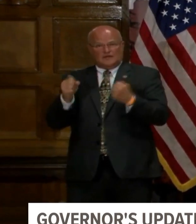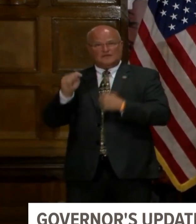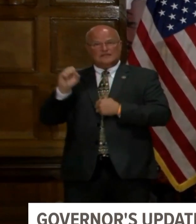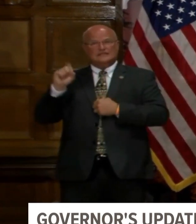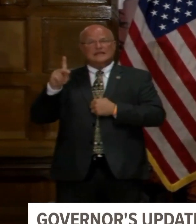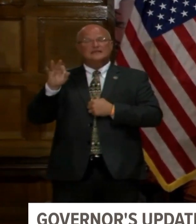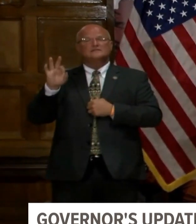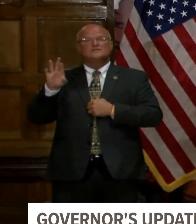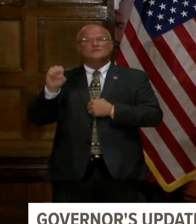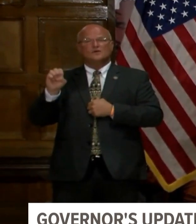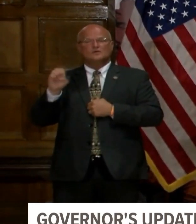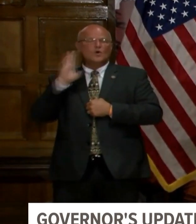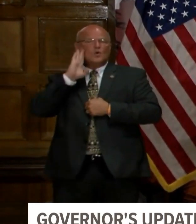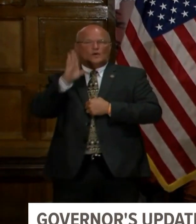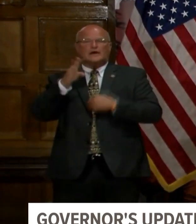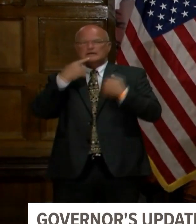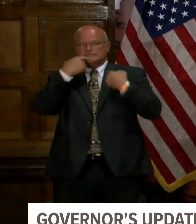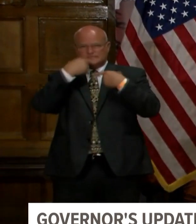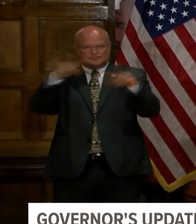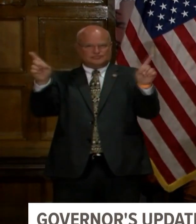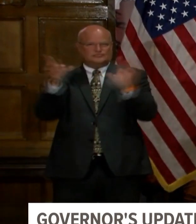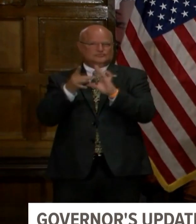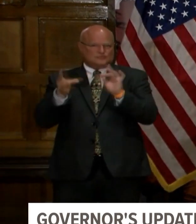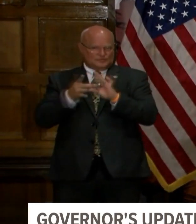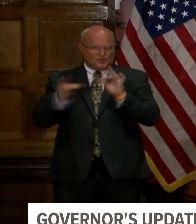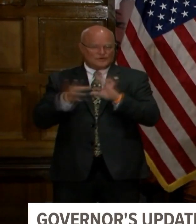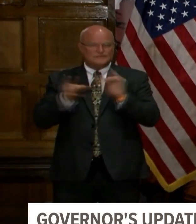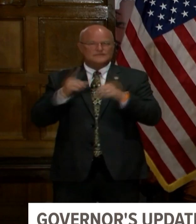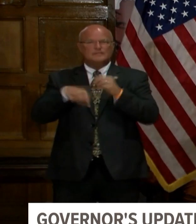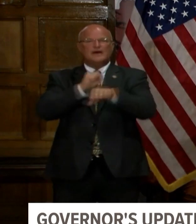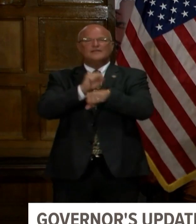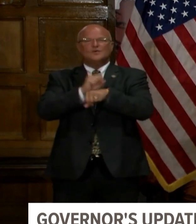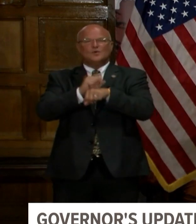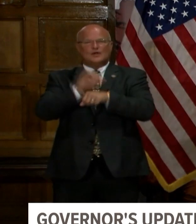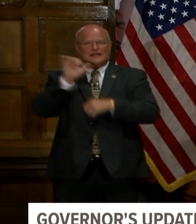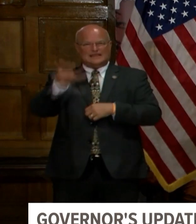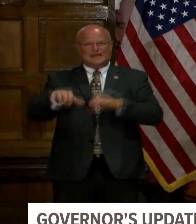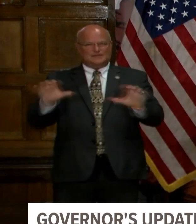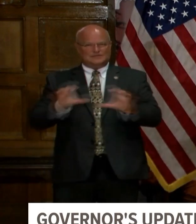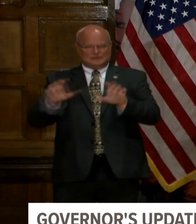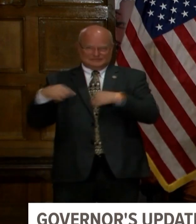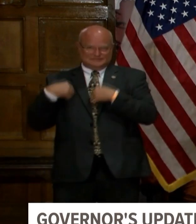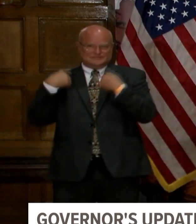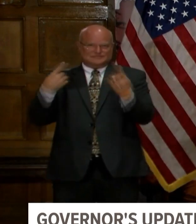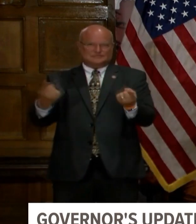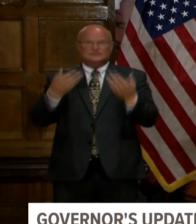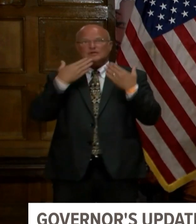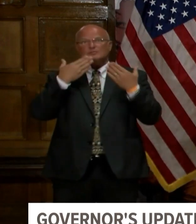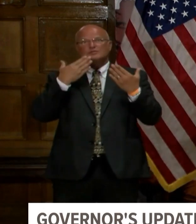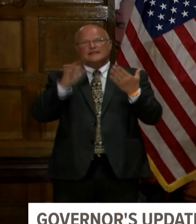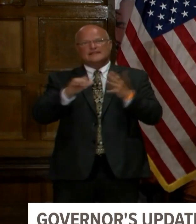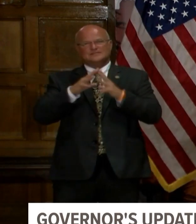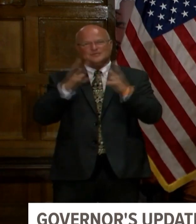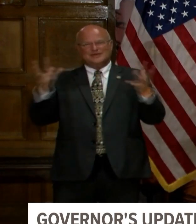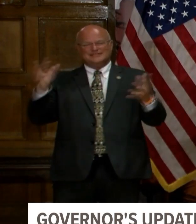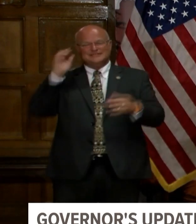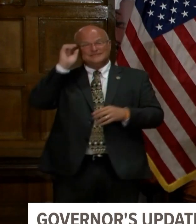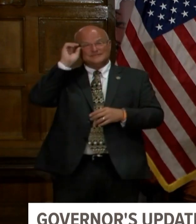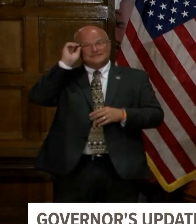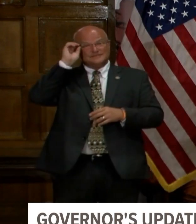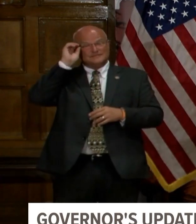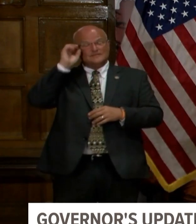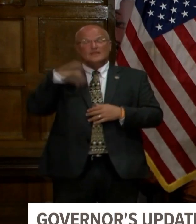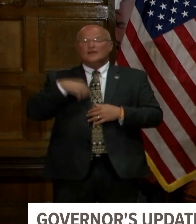will also give a brief report on the work of that task force, which we greatly appreciate. If